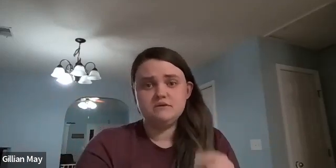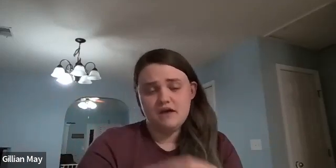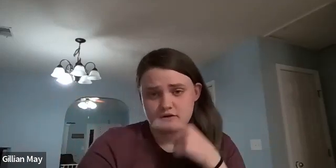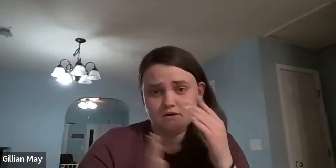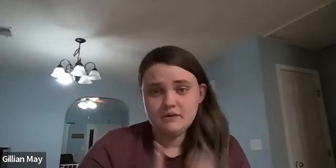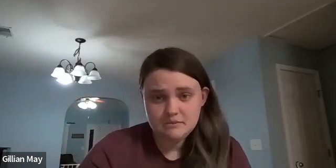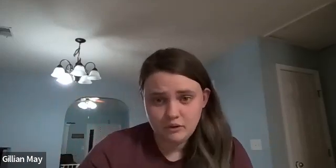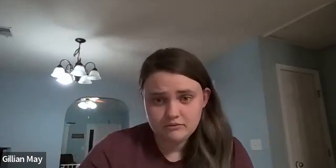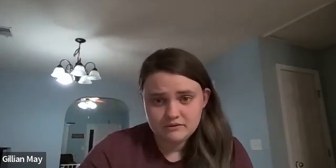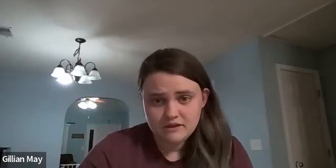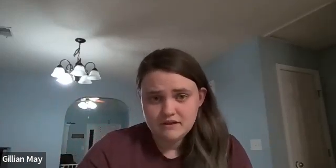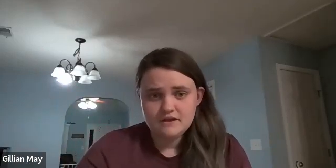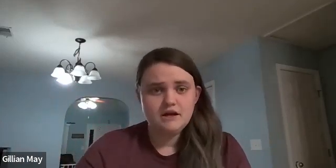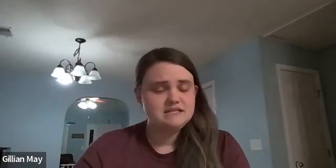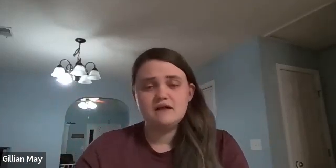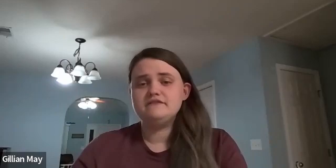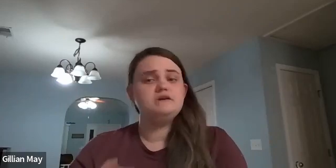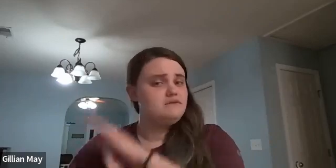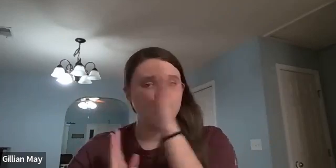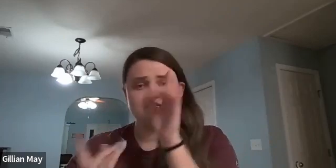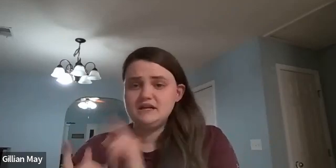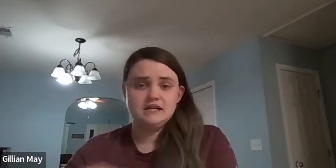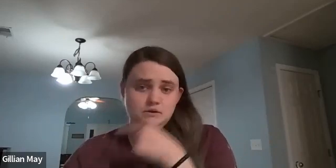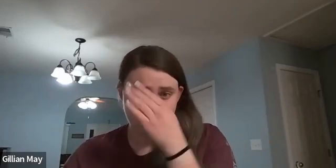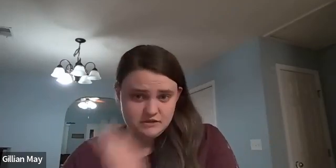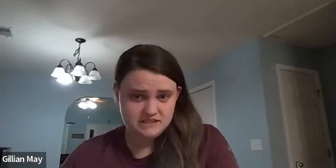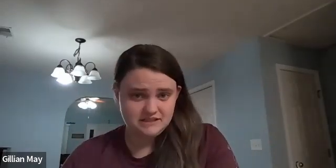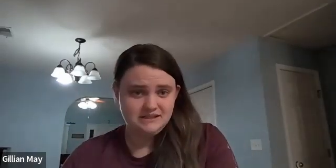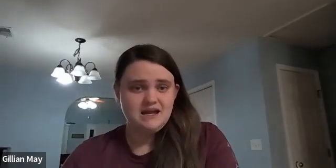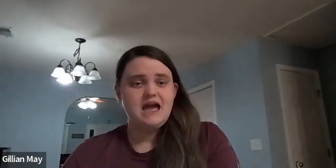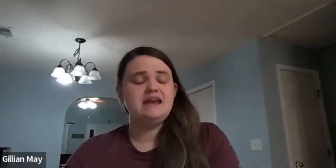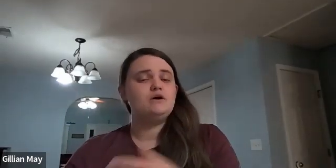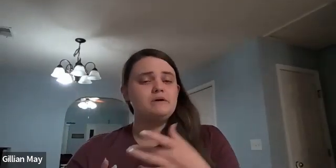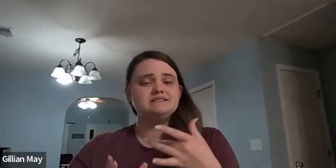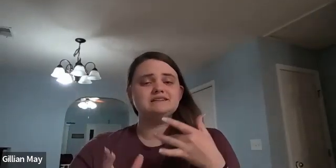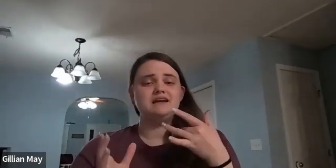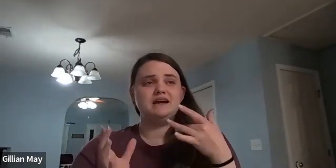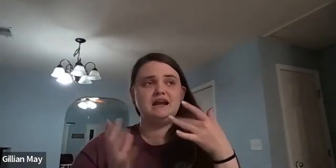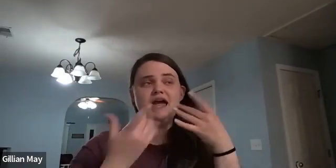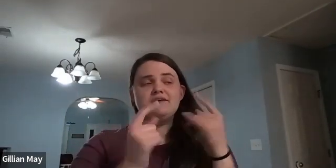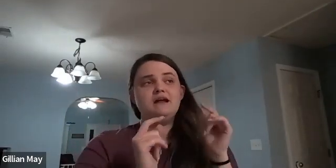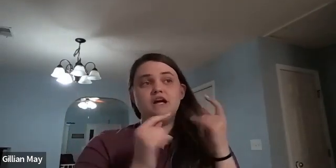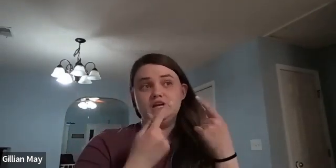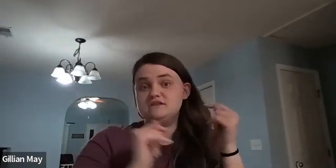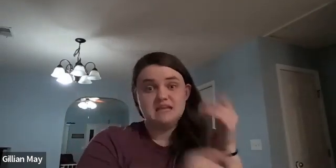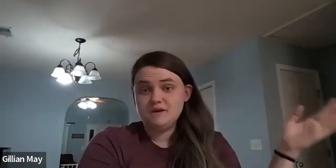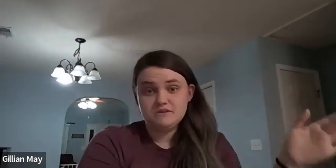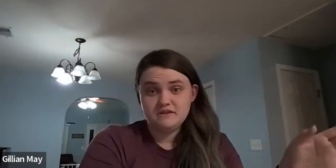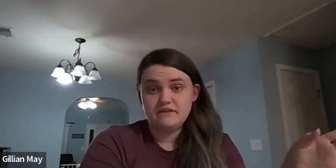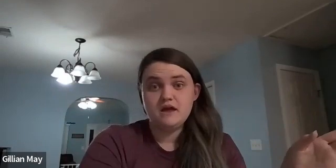with other hearing people. It's not like they're never going to meet a hearing person. And I do the same thing with them,